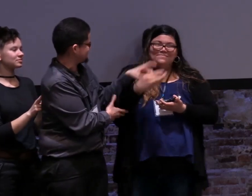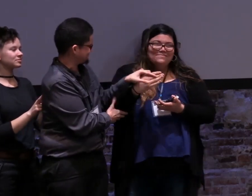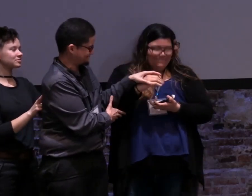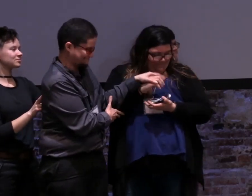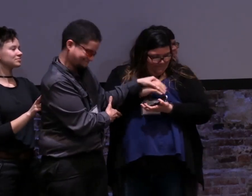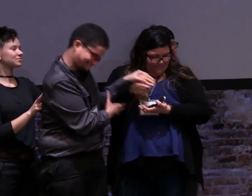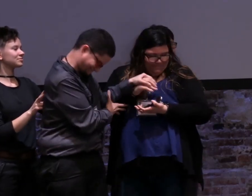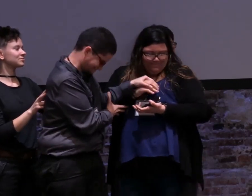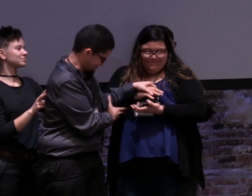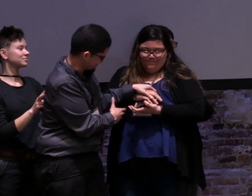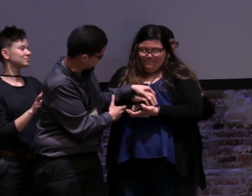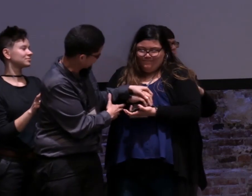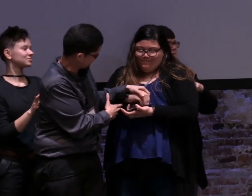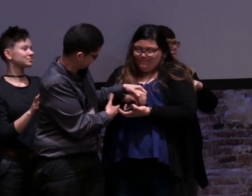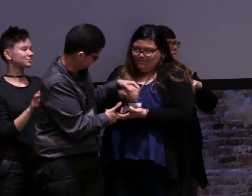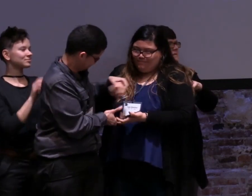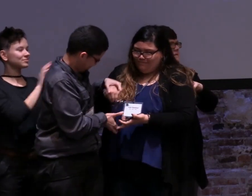through our language.